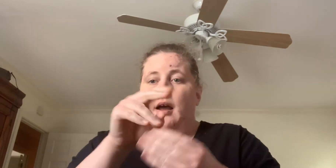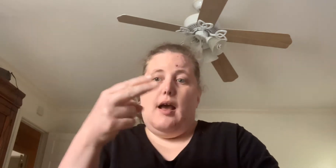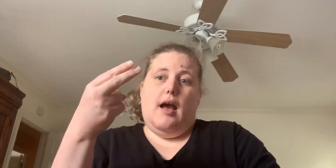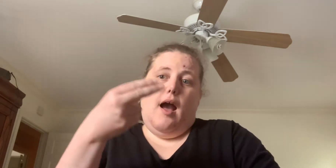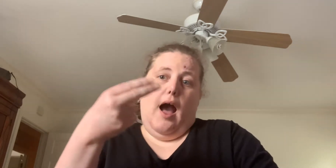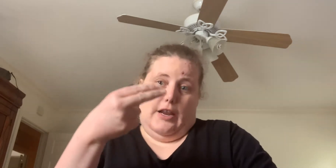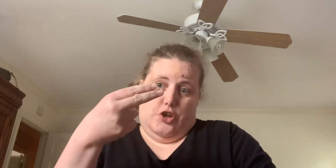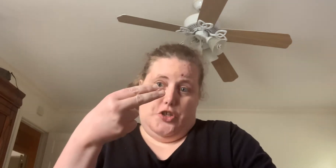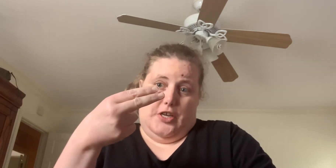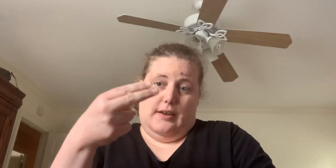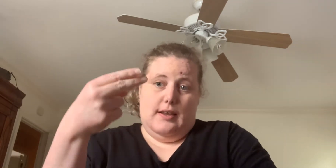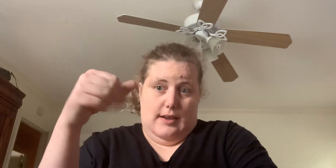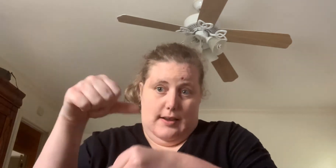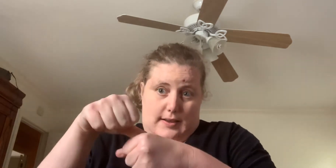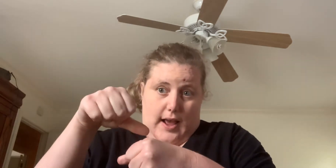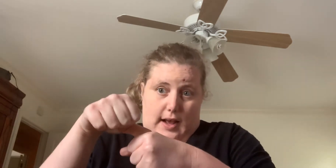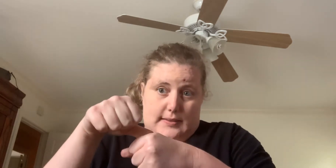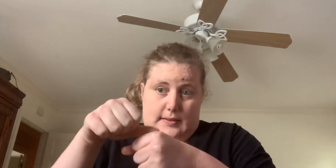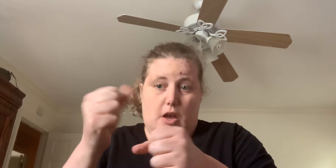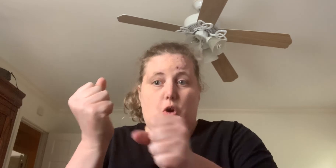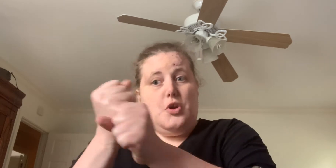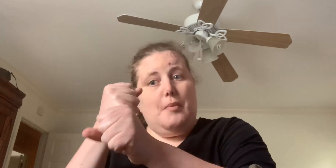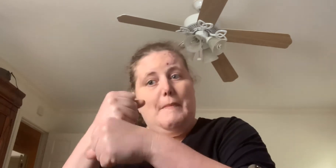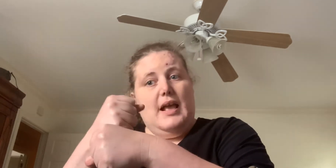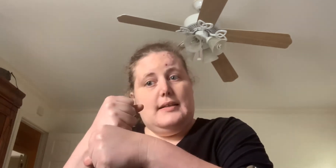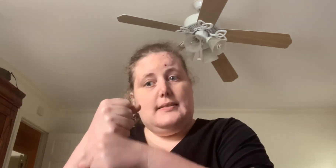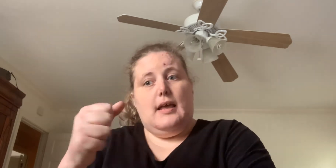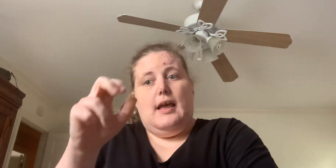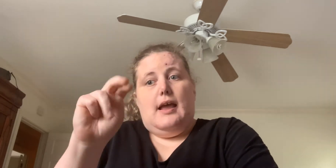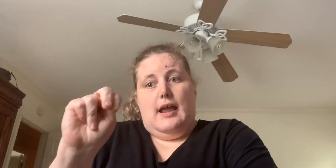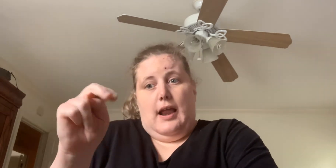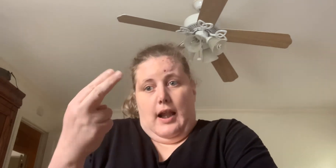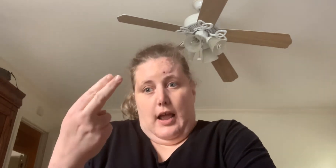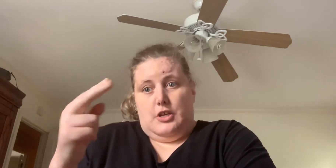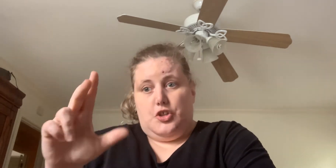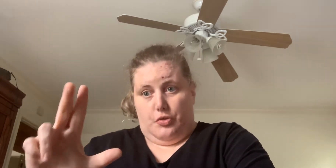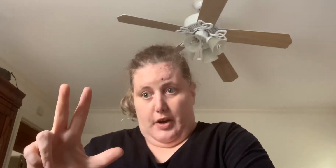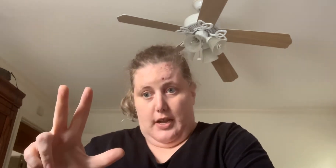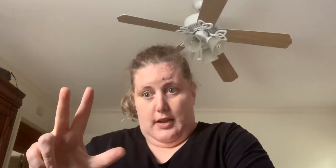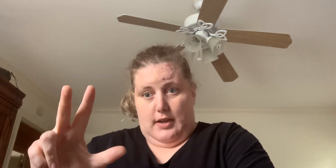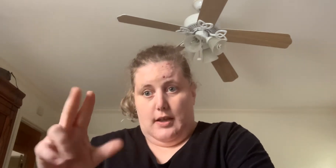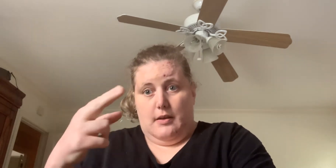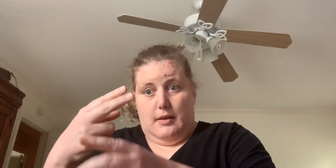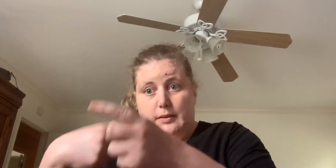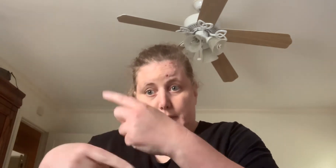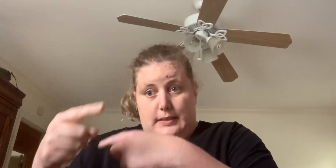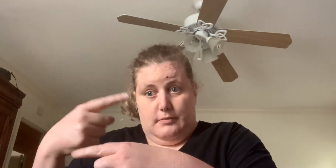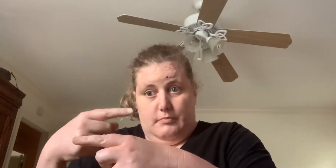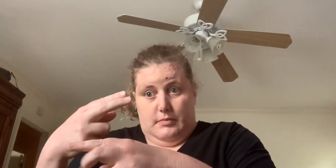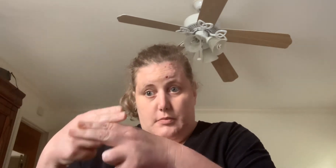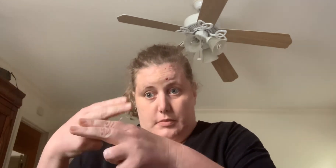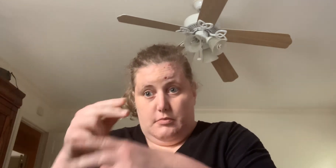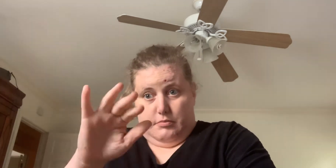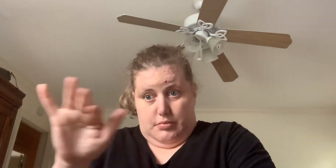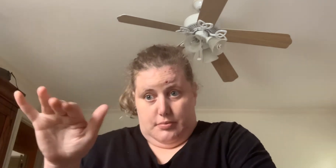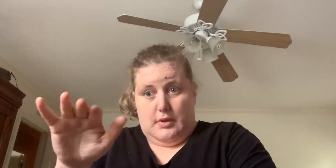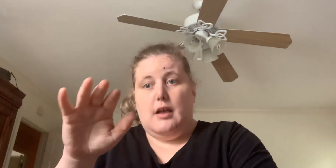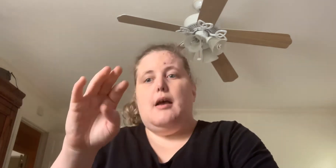ammonia. So we see, if we look at this, then we'll notice that this is an unbalanced equation. And before you can do